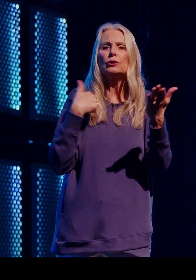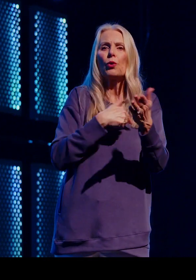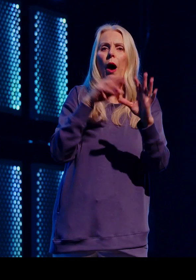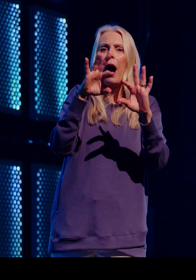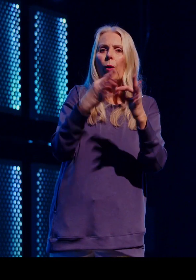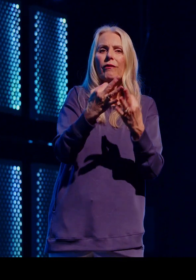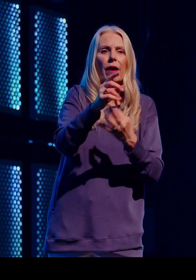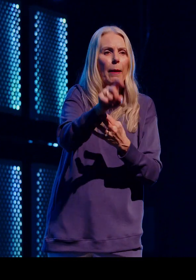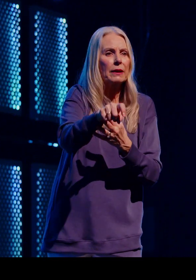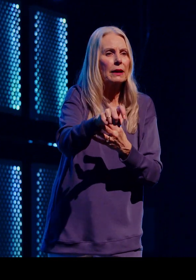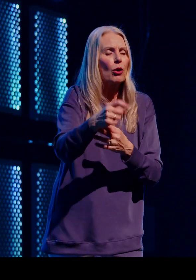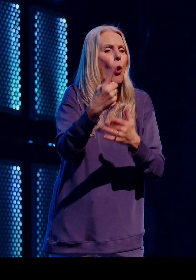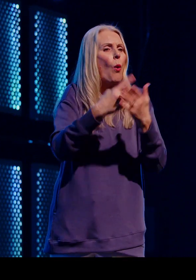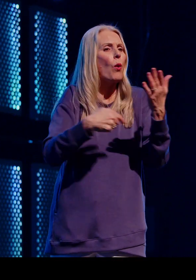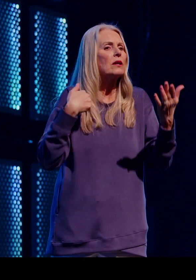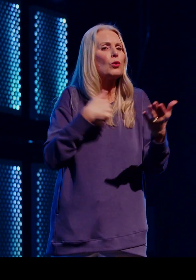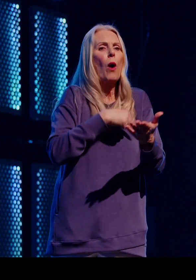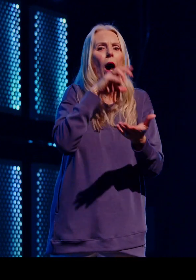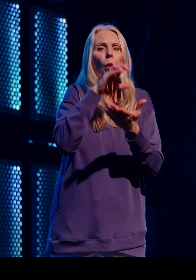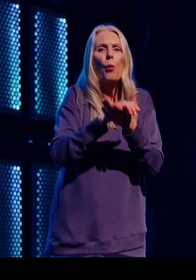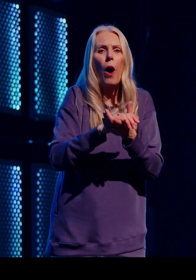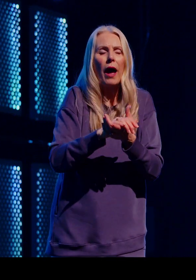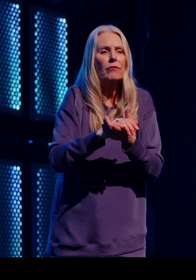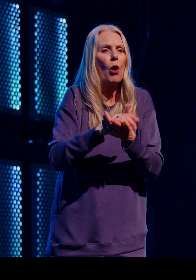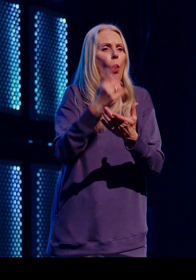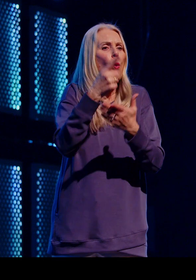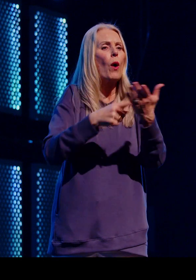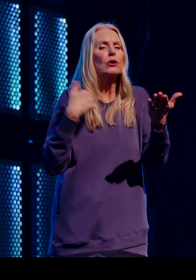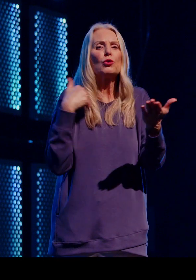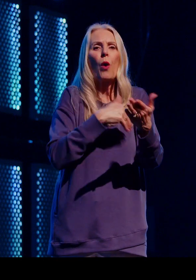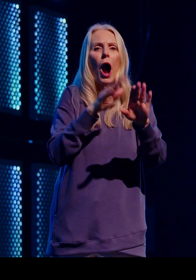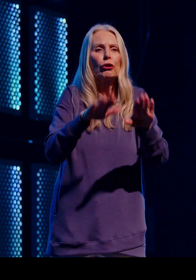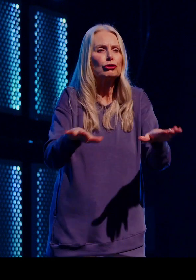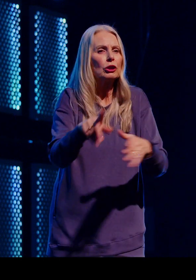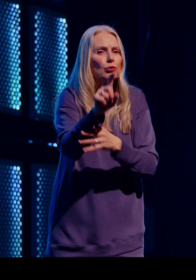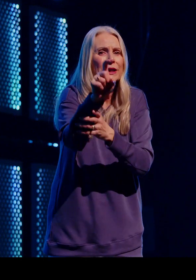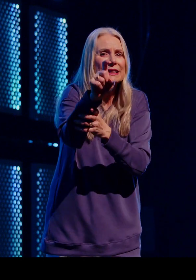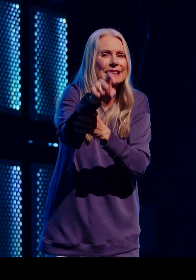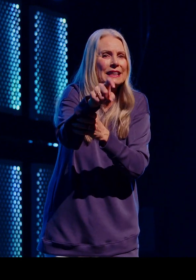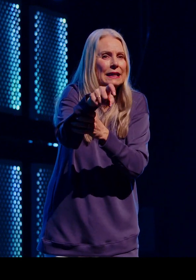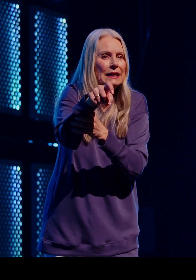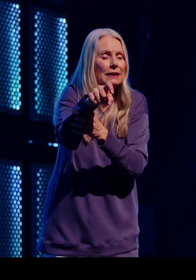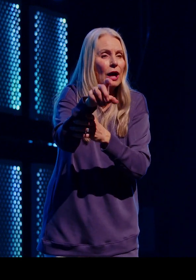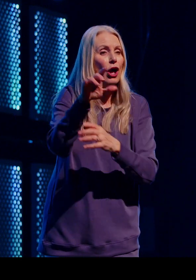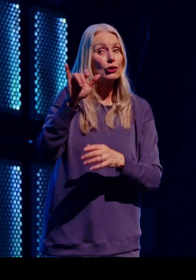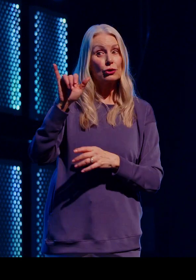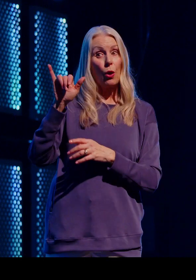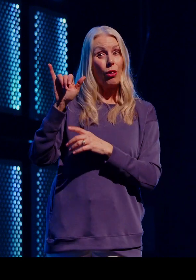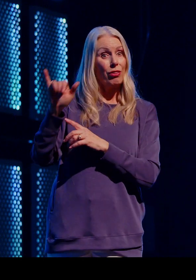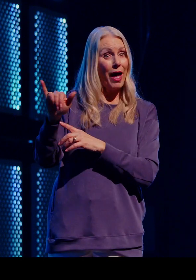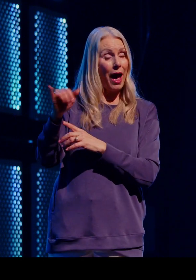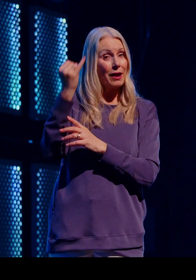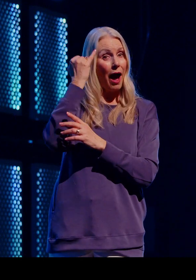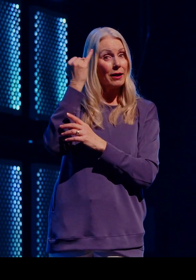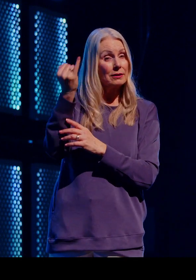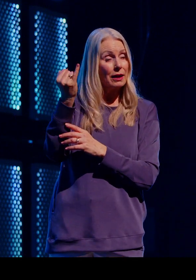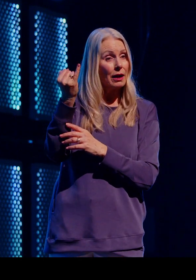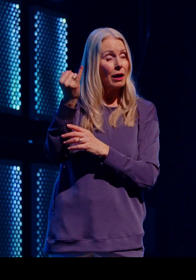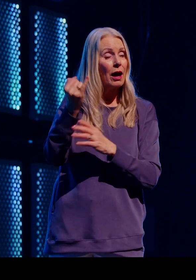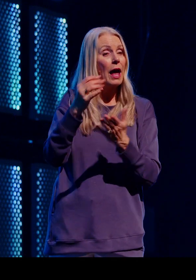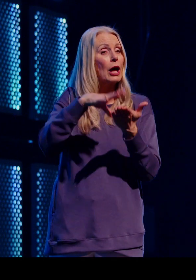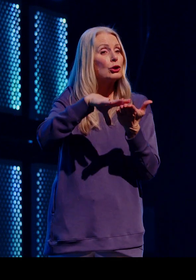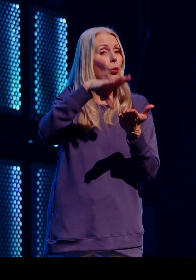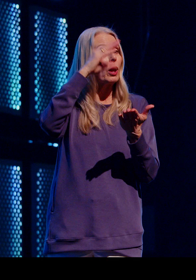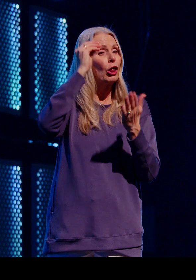our spouses need? What do our kids need? And the idea is that we go on, the idea is that we learn to ask a question. And